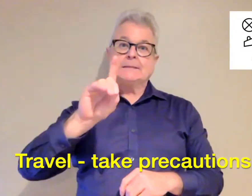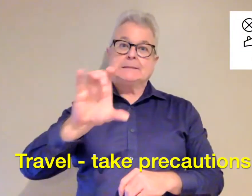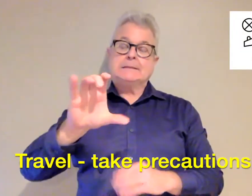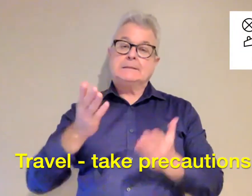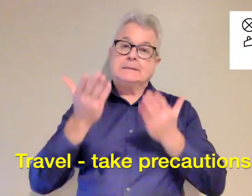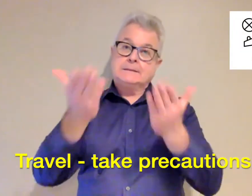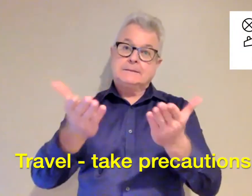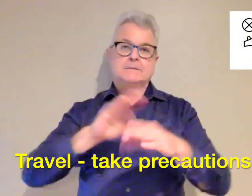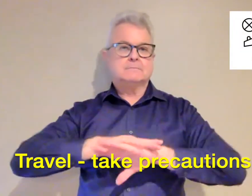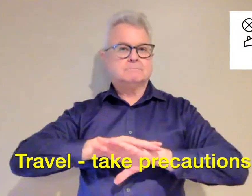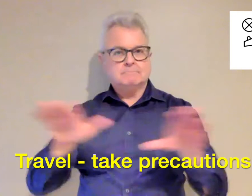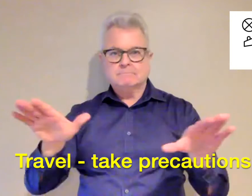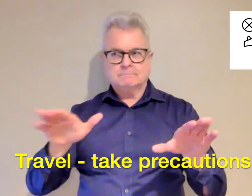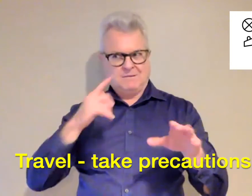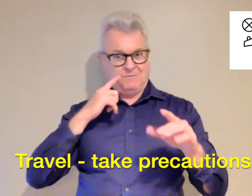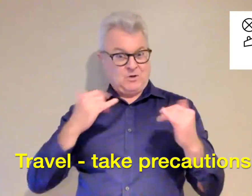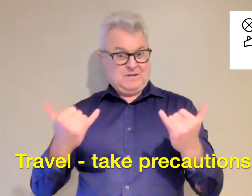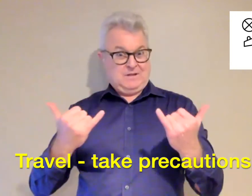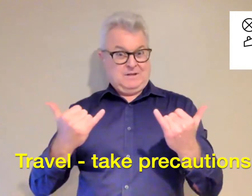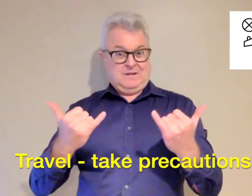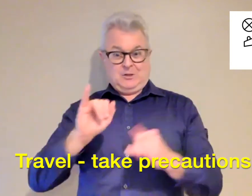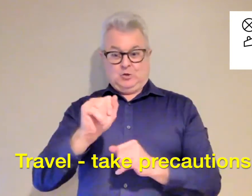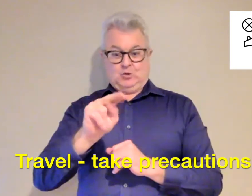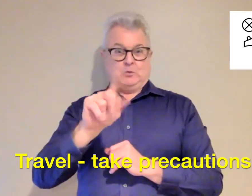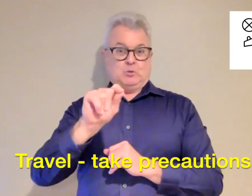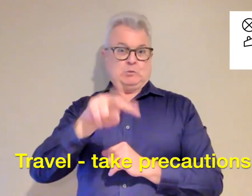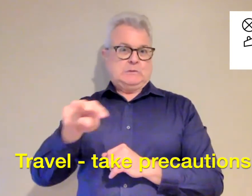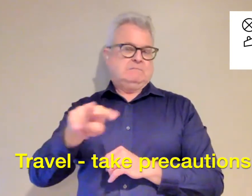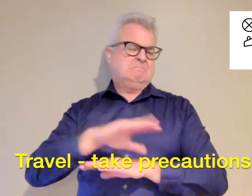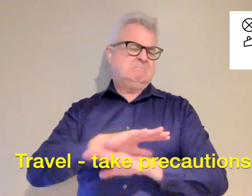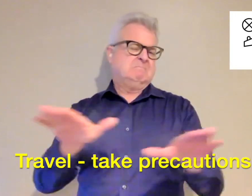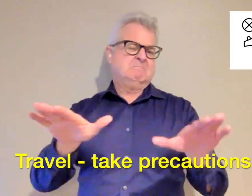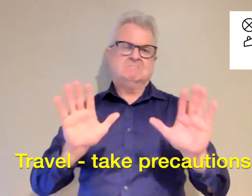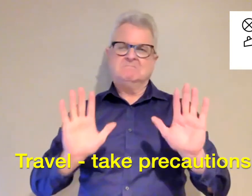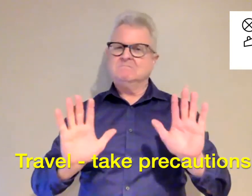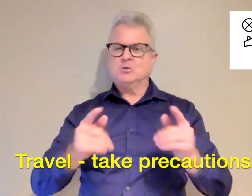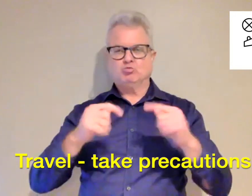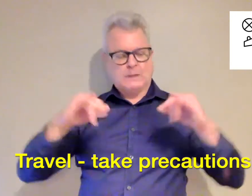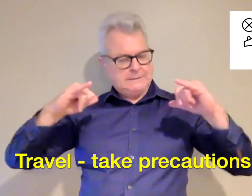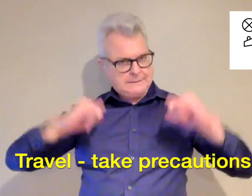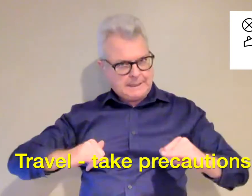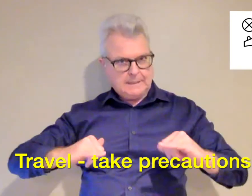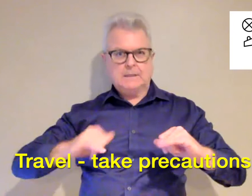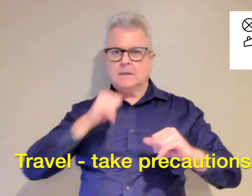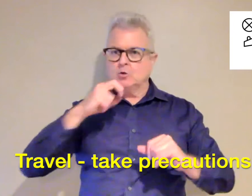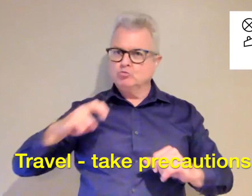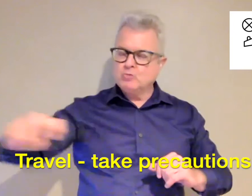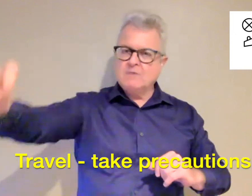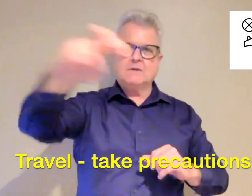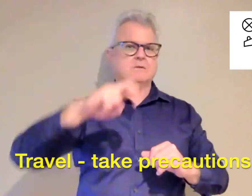Lastly, number 11, take precautions when you travel, especially for 2022,